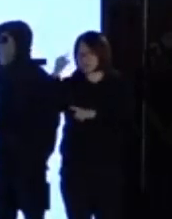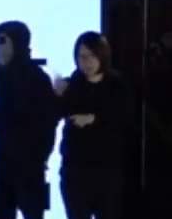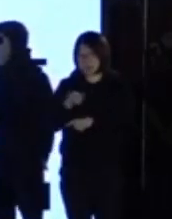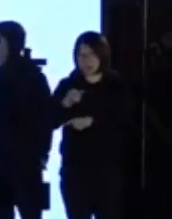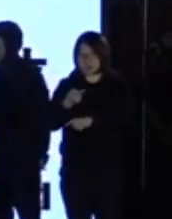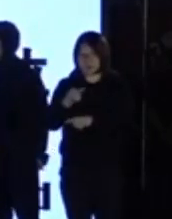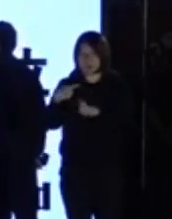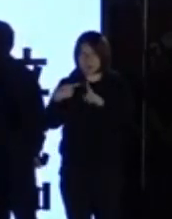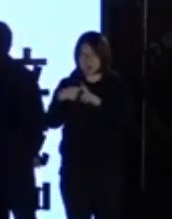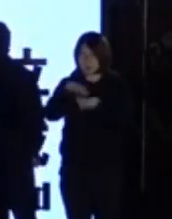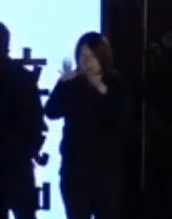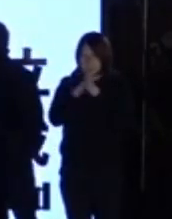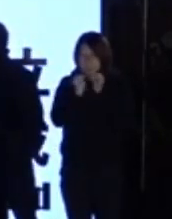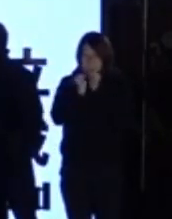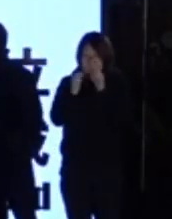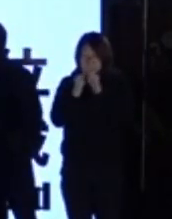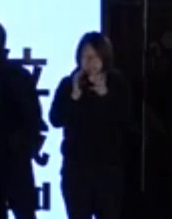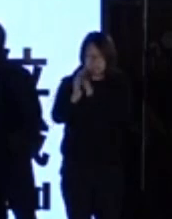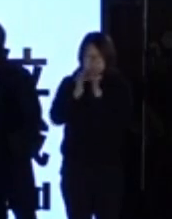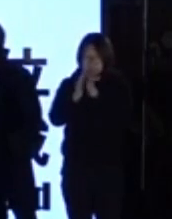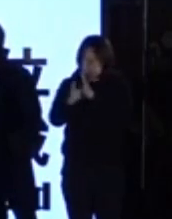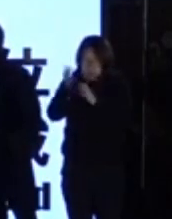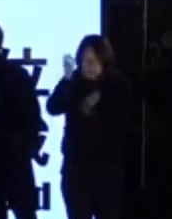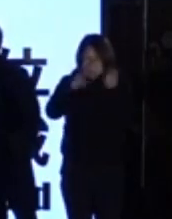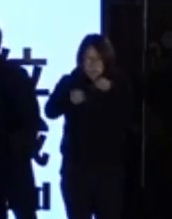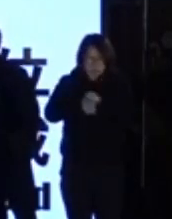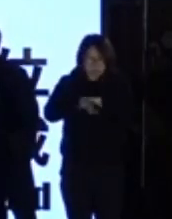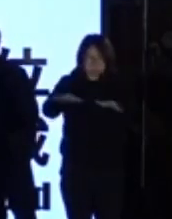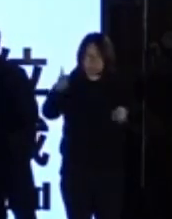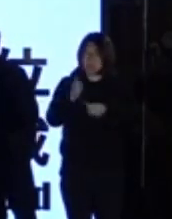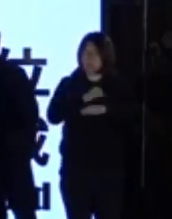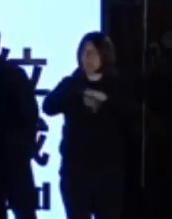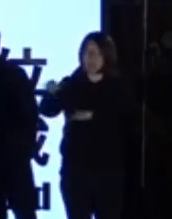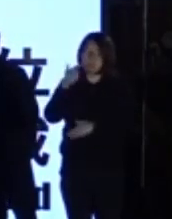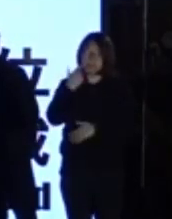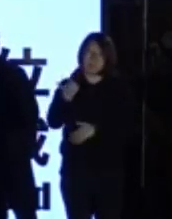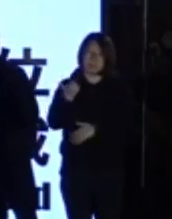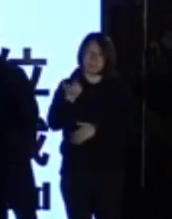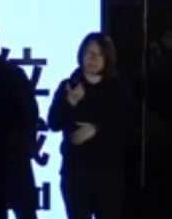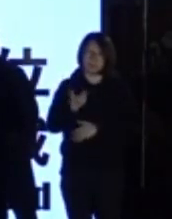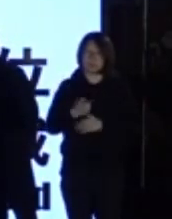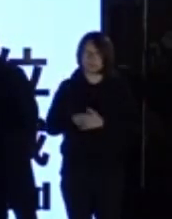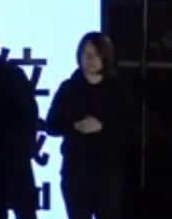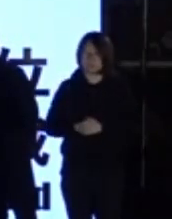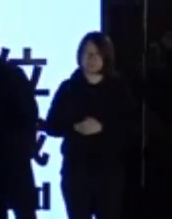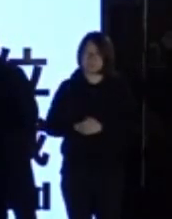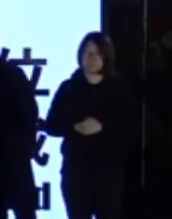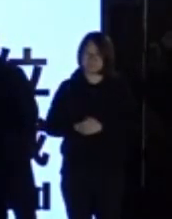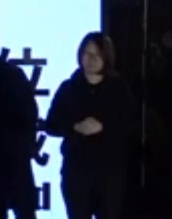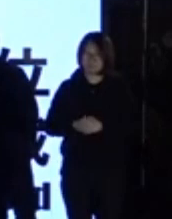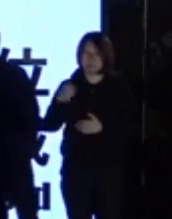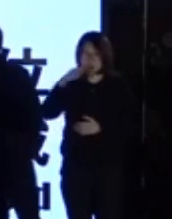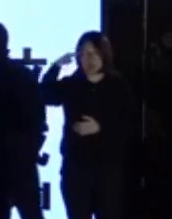powers and taking to abuse violence, it has taken a liking to runaway firing of tear gas in the 18 districts of Hong